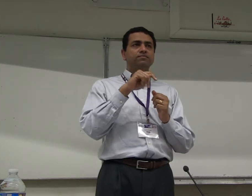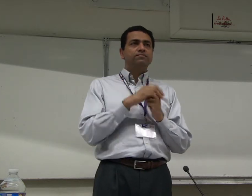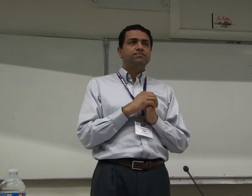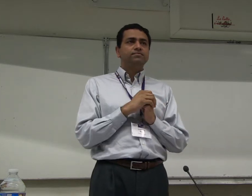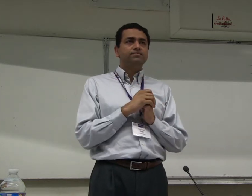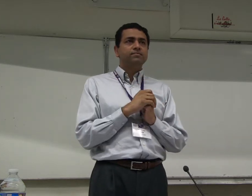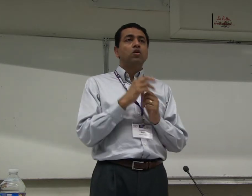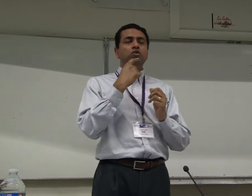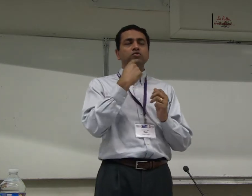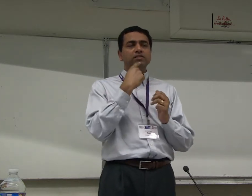falls.